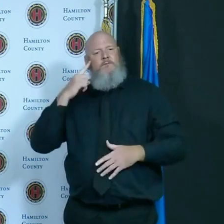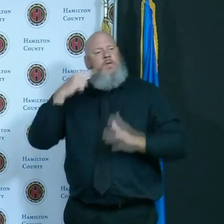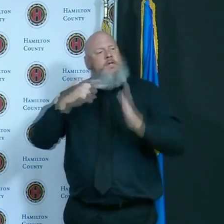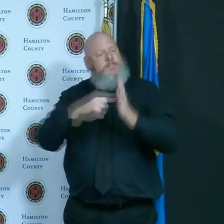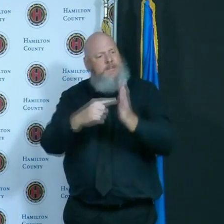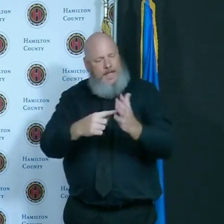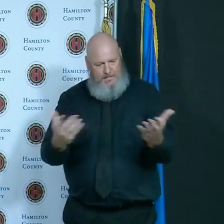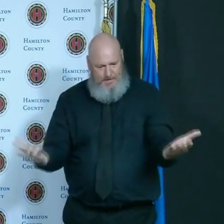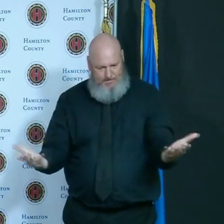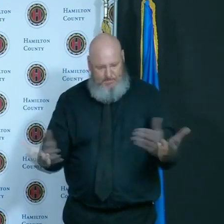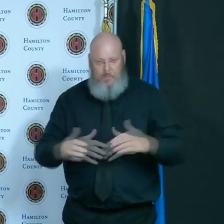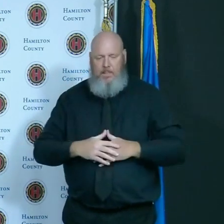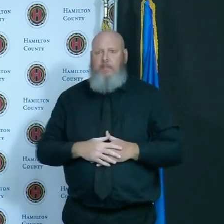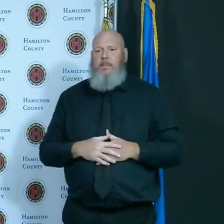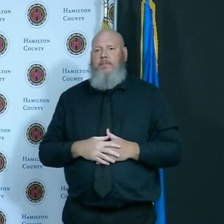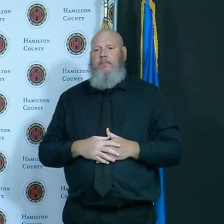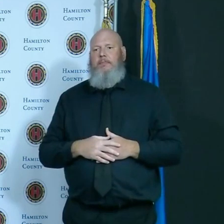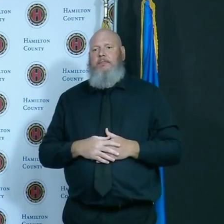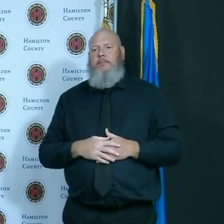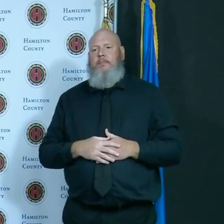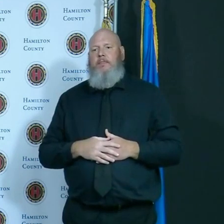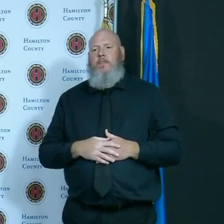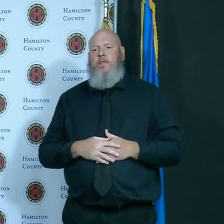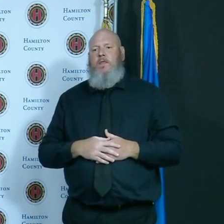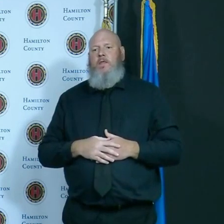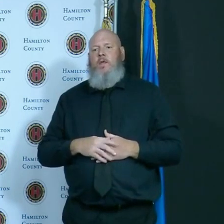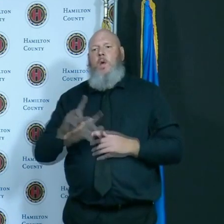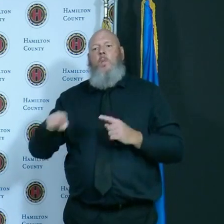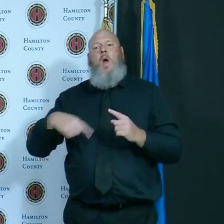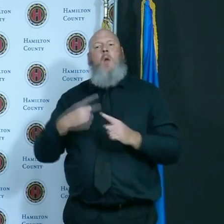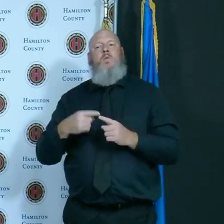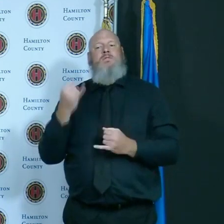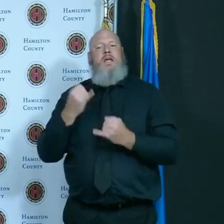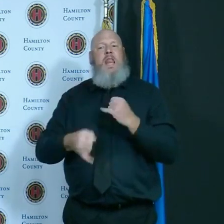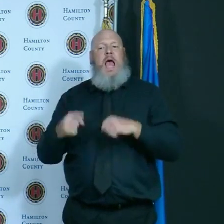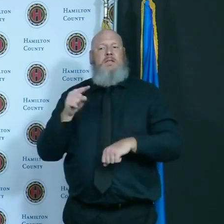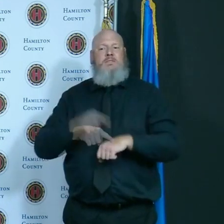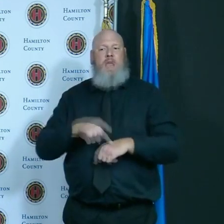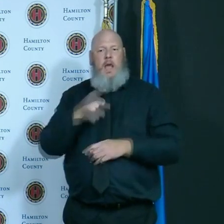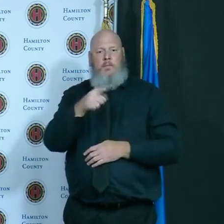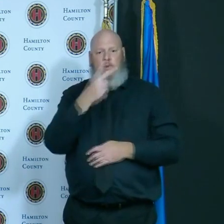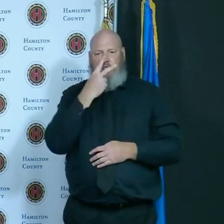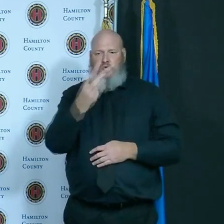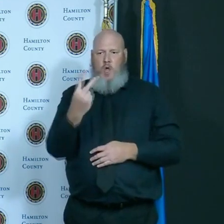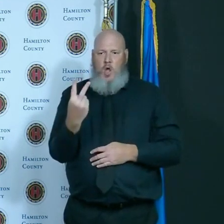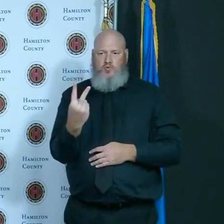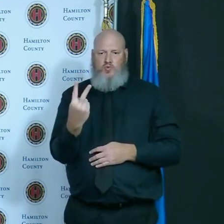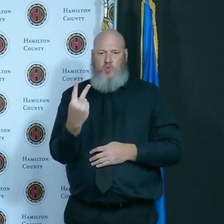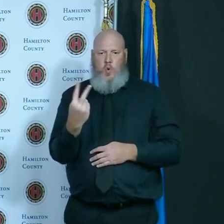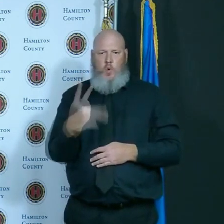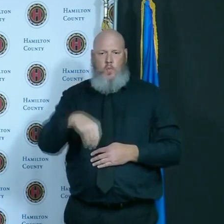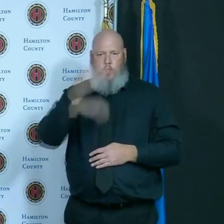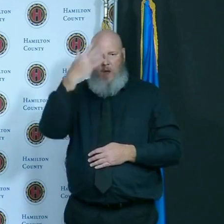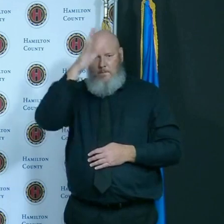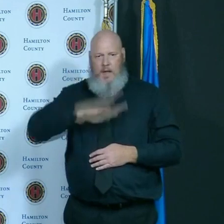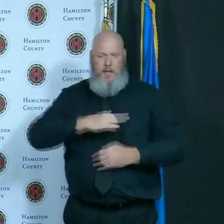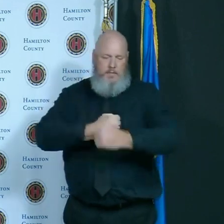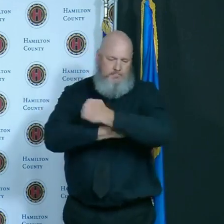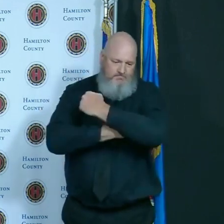how about this? When's the last time you have seen two white men embrace when they greet